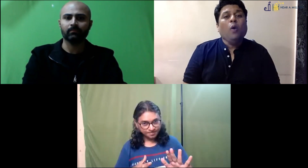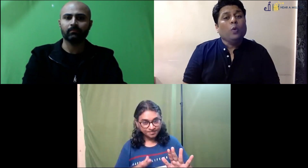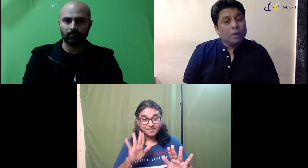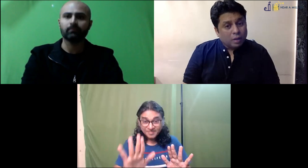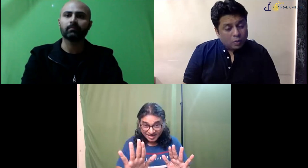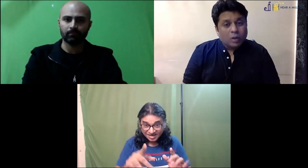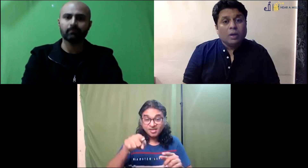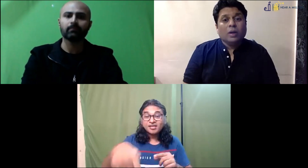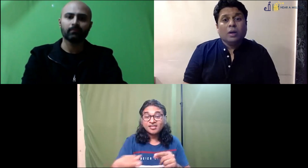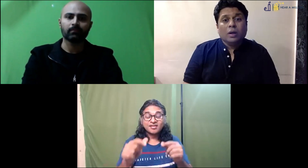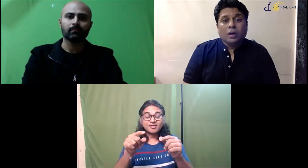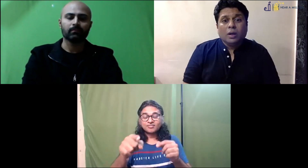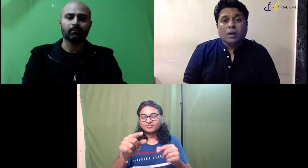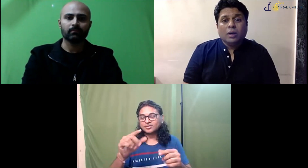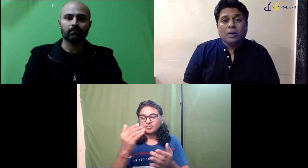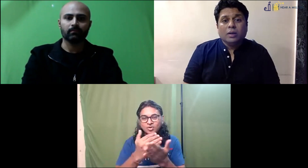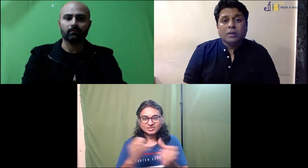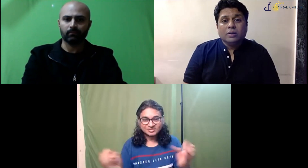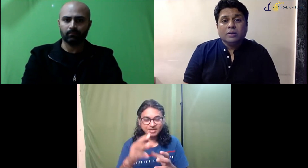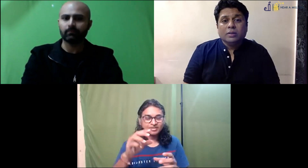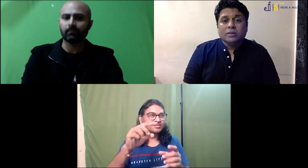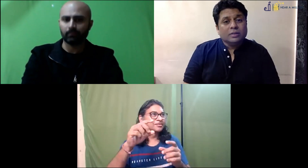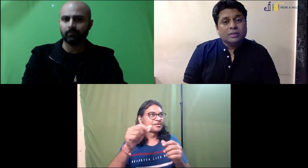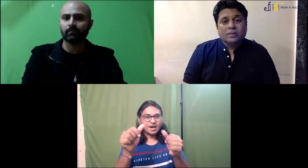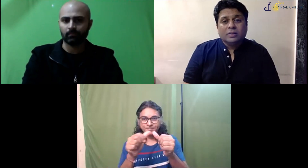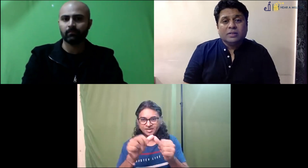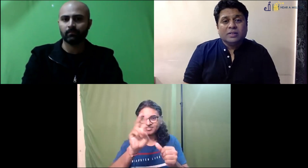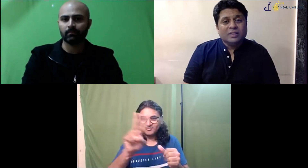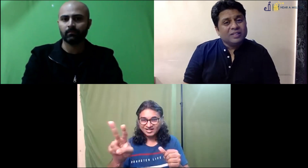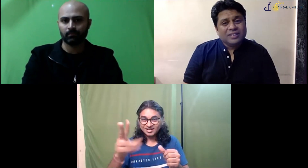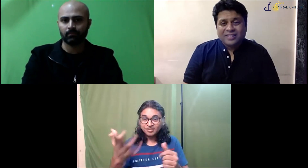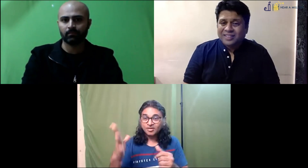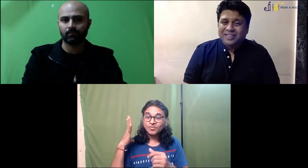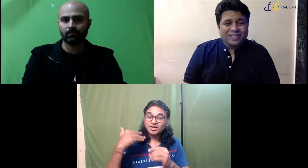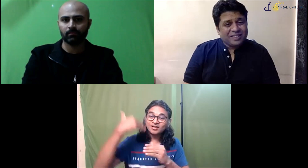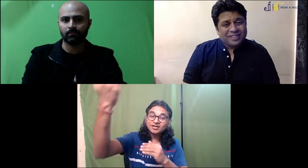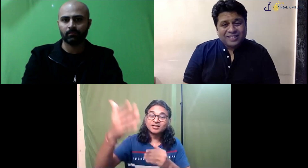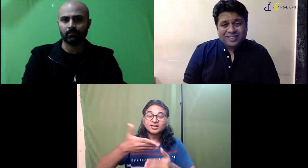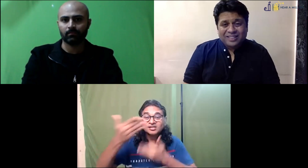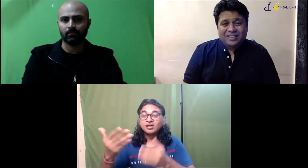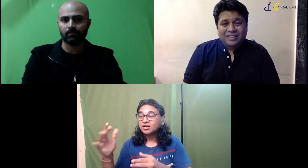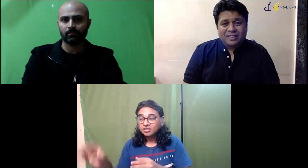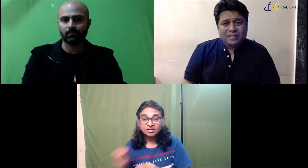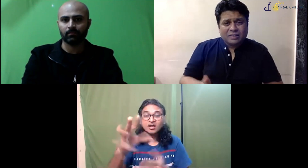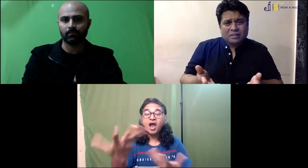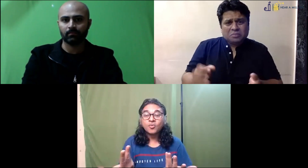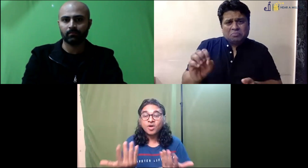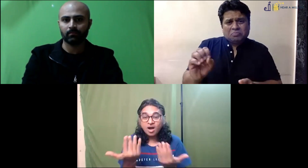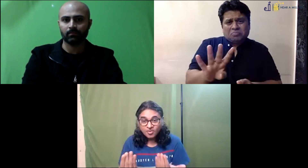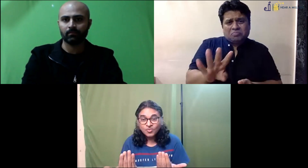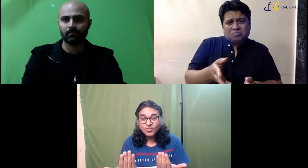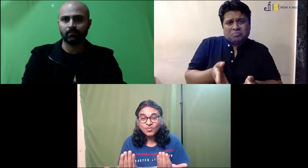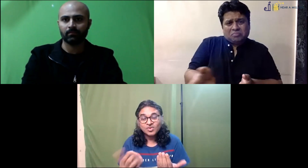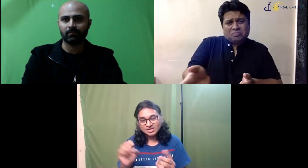help us, and you would say, I will help people by connecting them with the association. But it will be starting